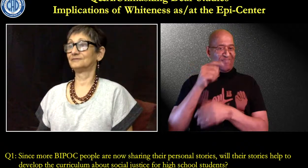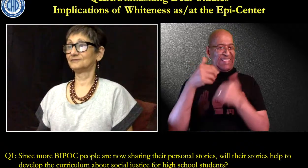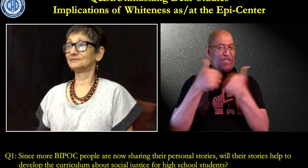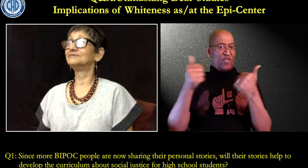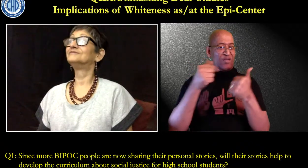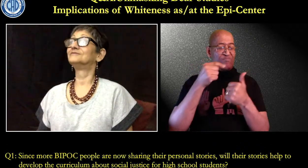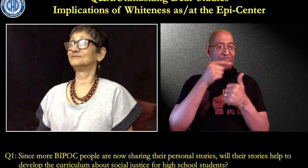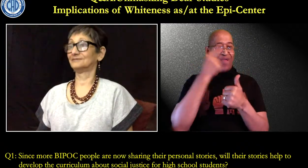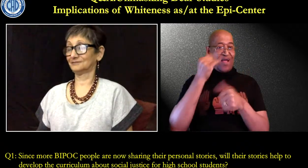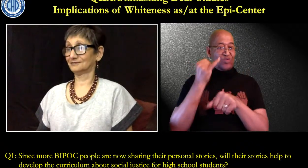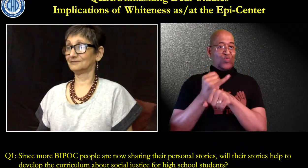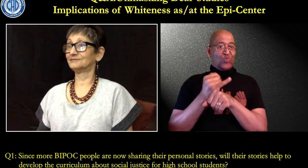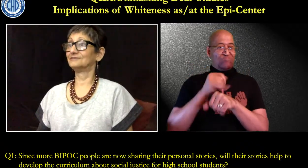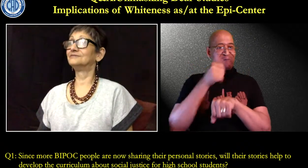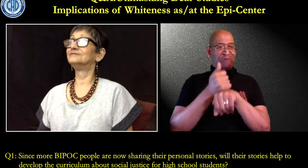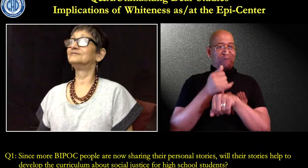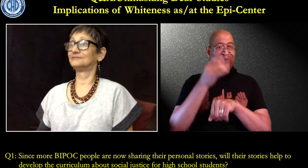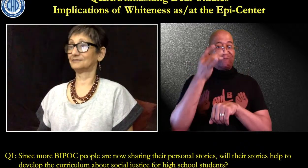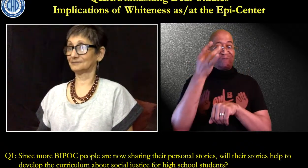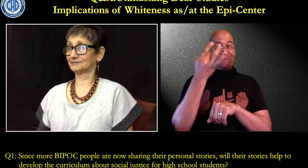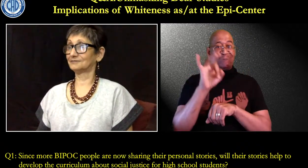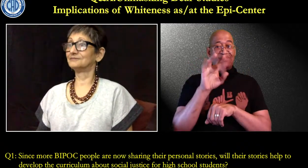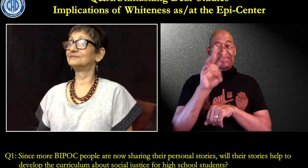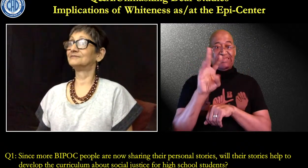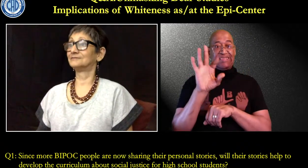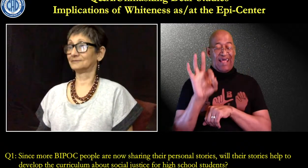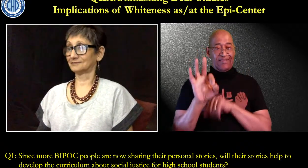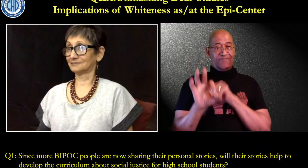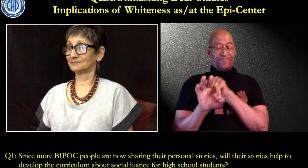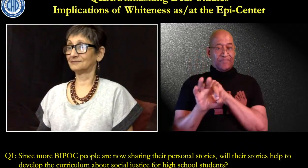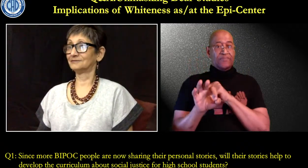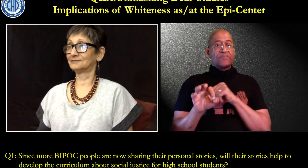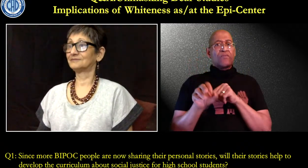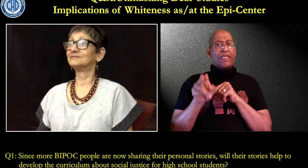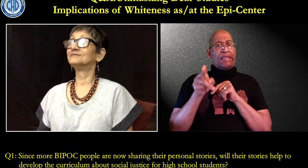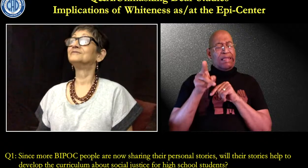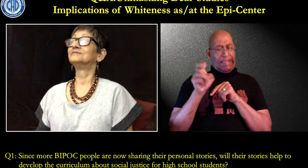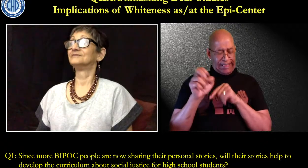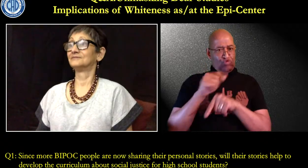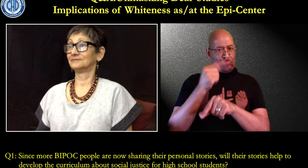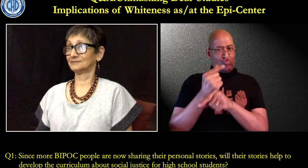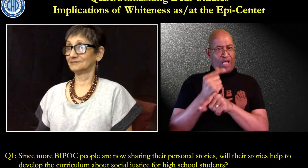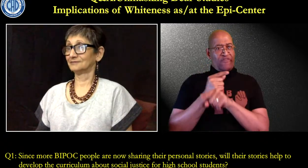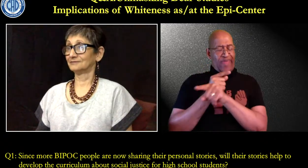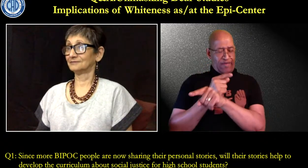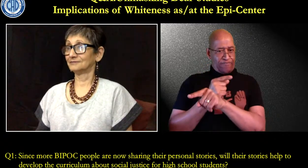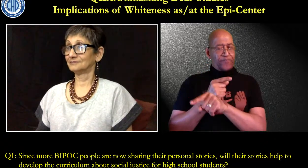And then there was a gentleman who graduated from a school in Riverside in the